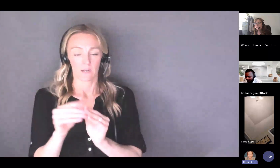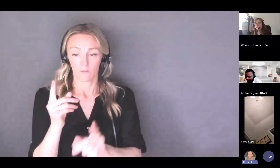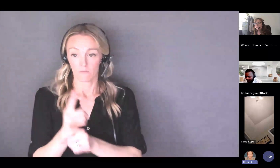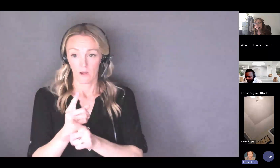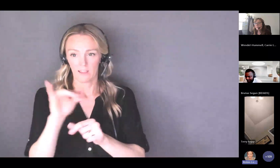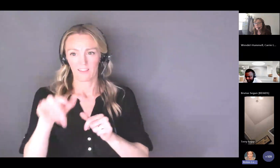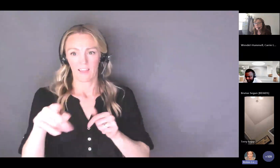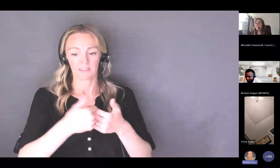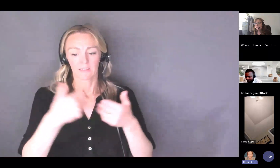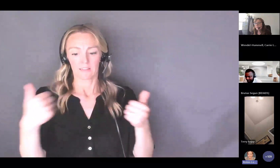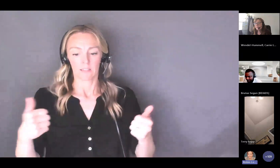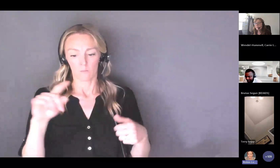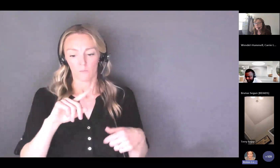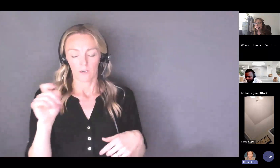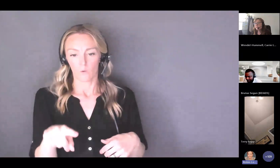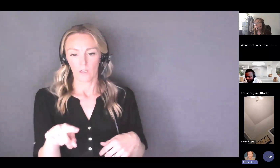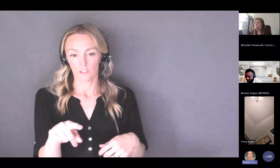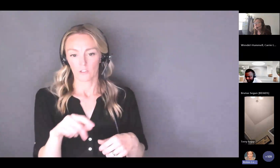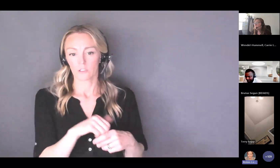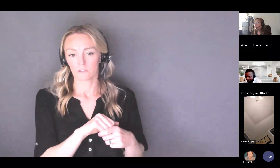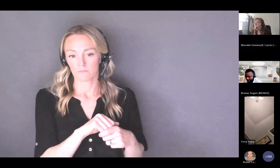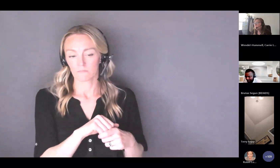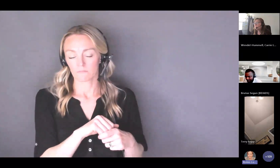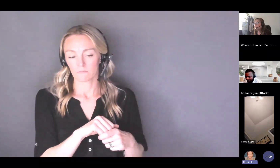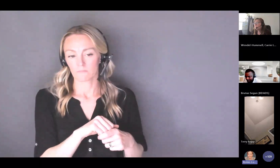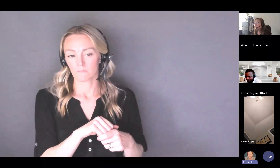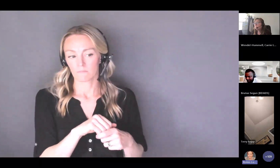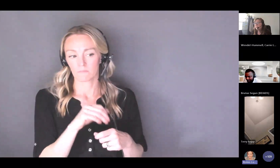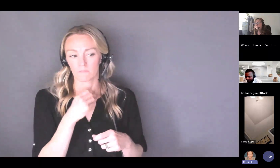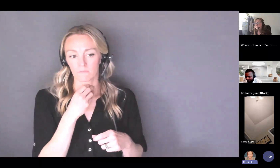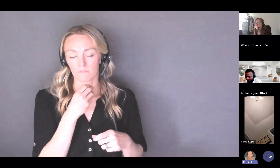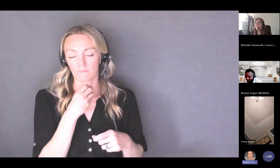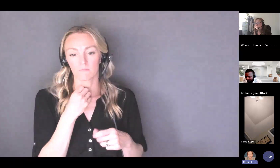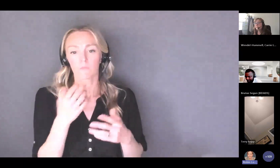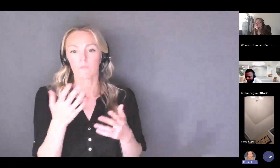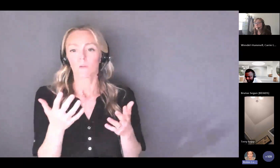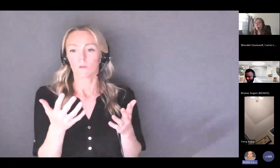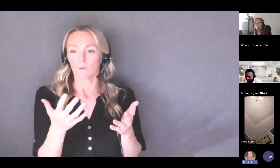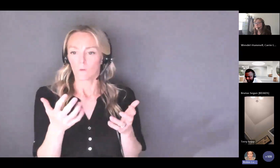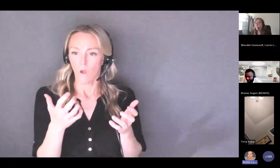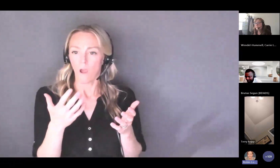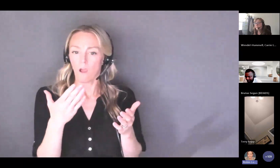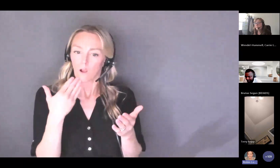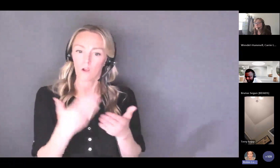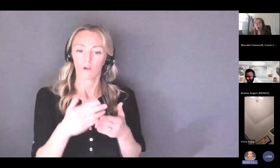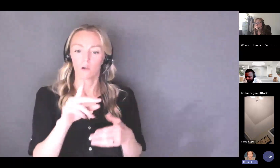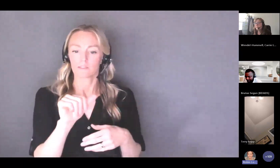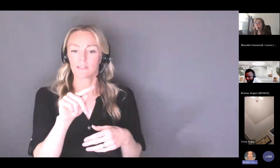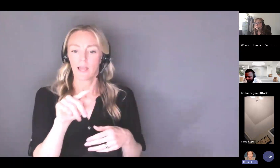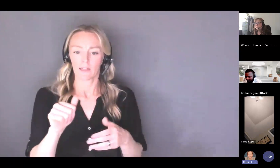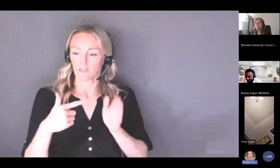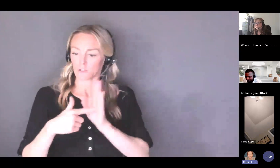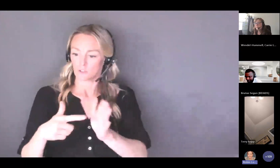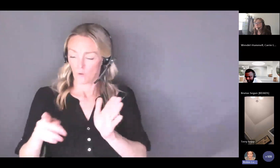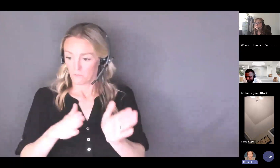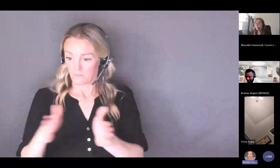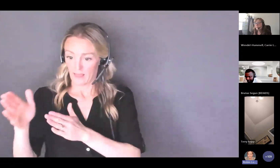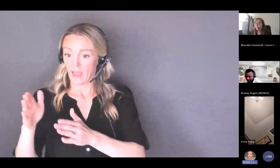question, and it's, you know, you want to get good data to know if the plan is working